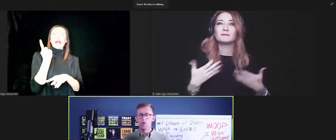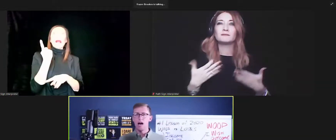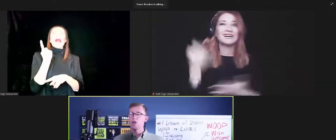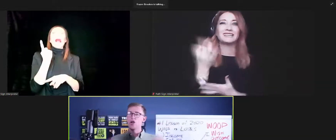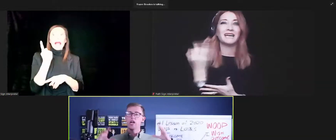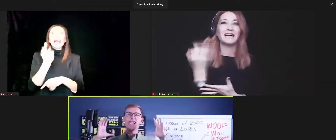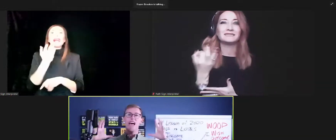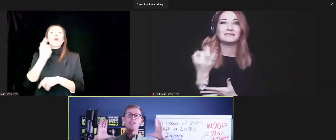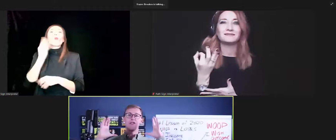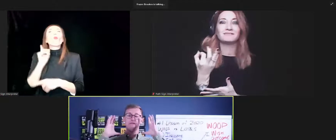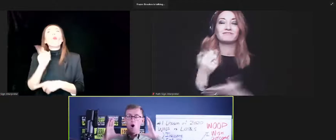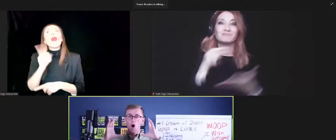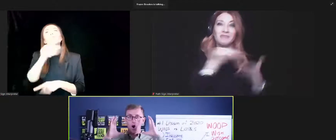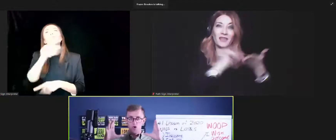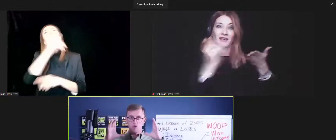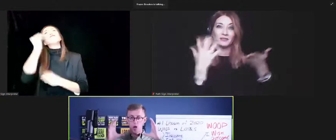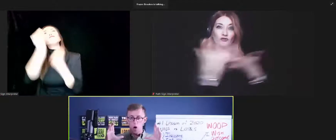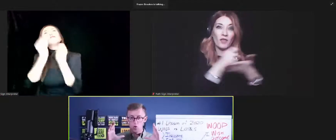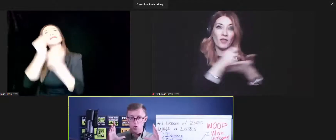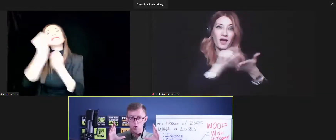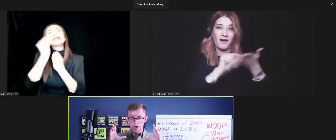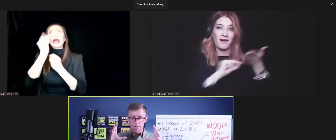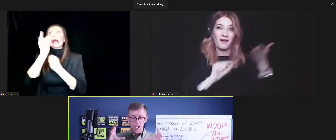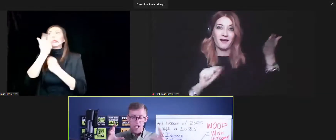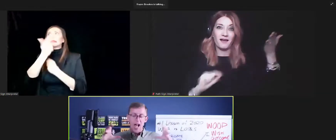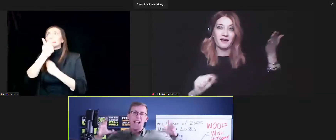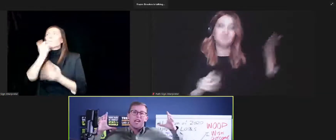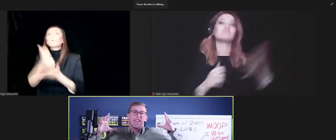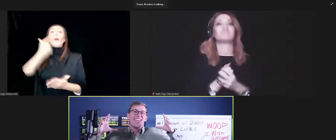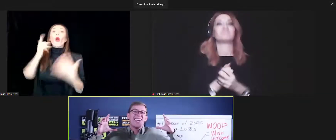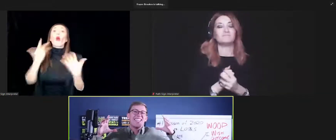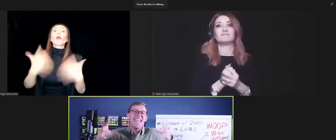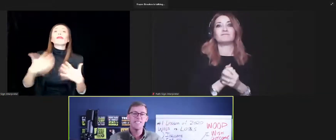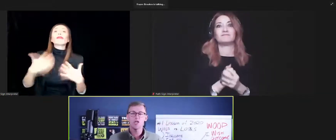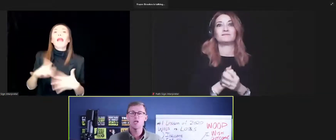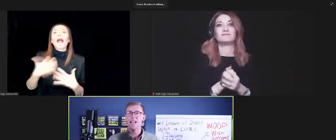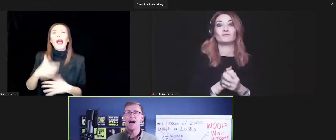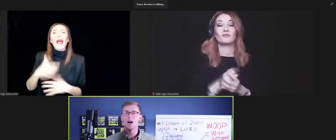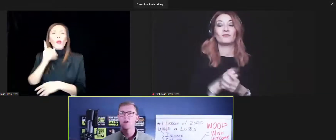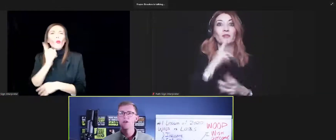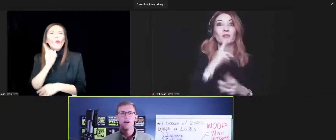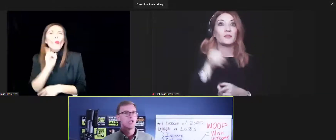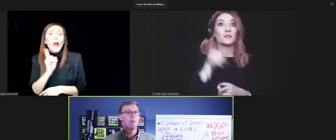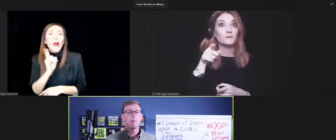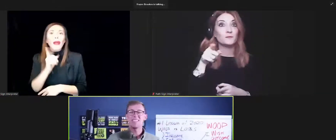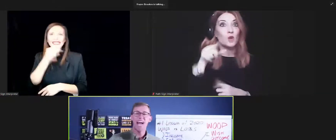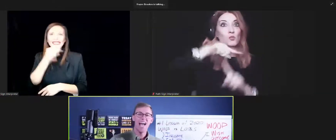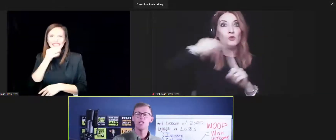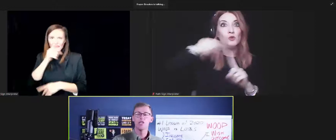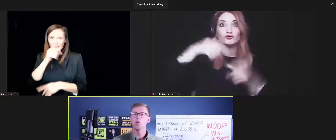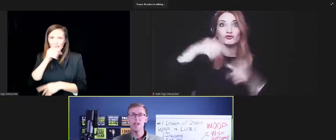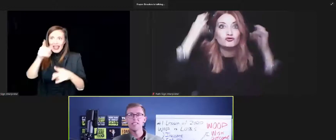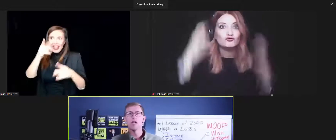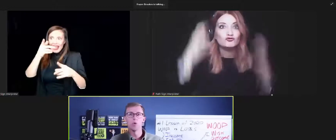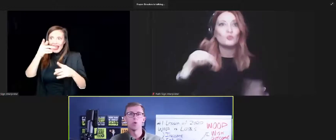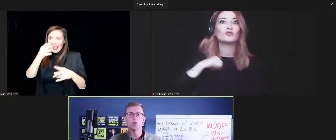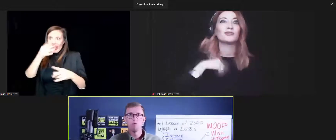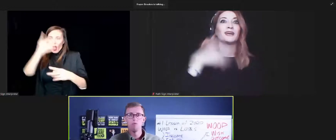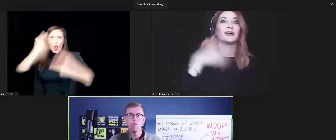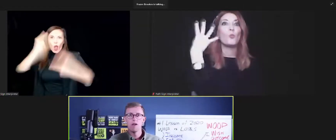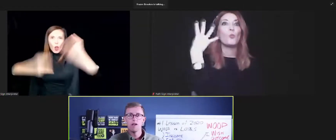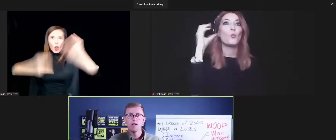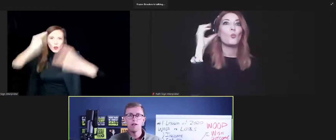do that one. And you're going to get this 400 goals, and you can condense them down to maybe 10 to 20 goals.